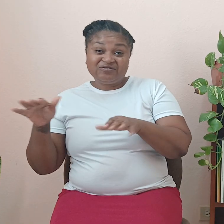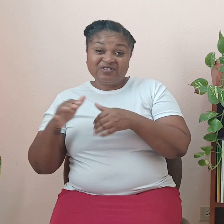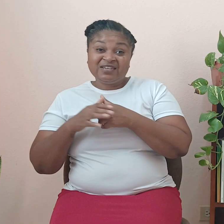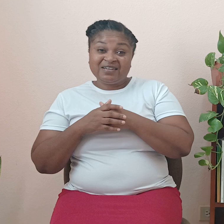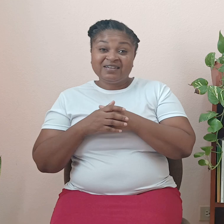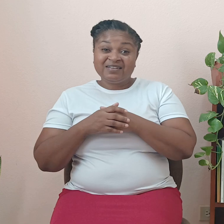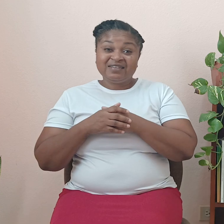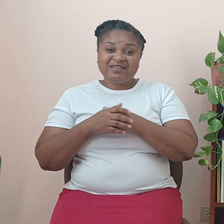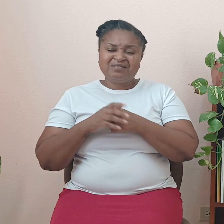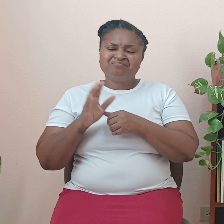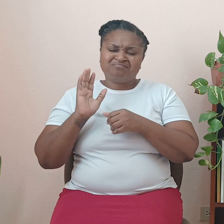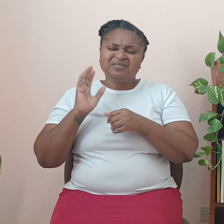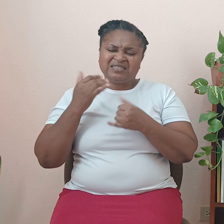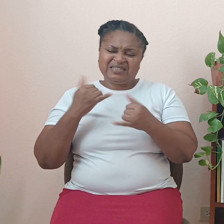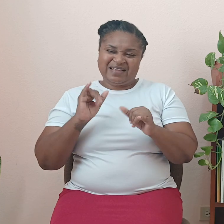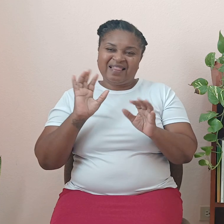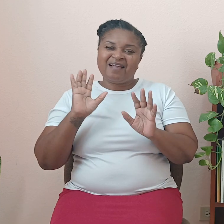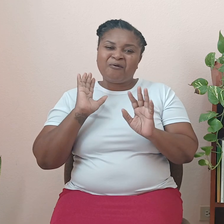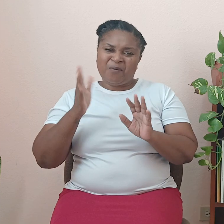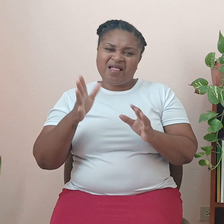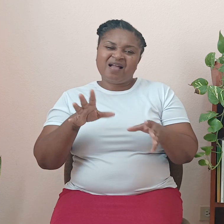we will accept that also.